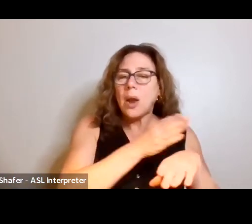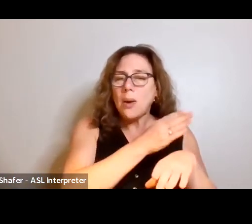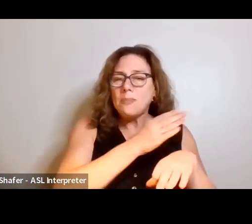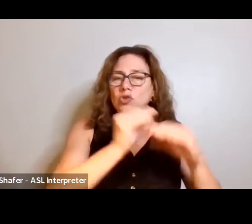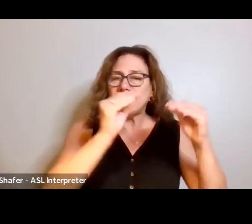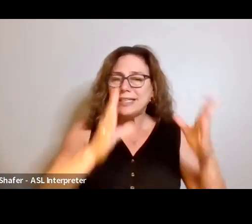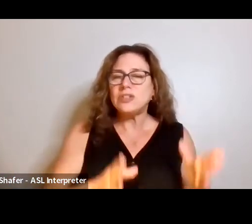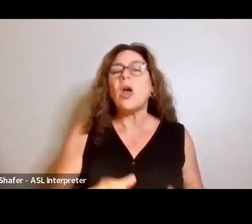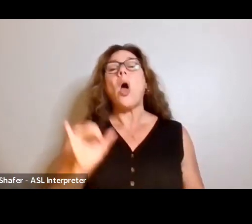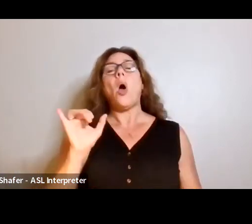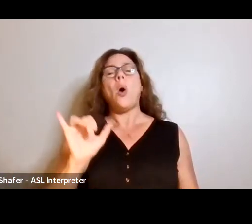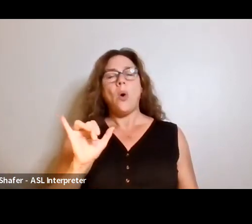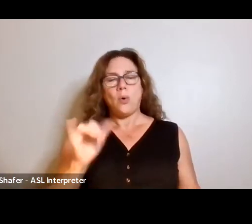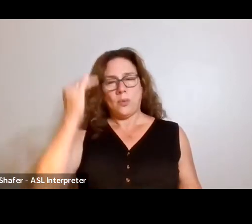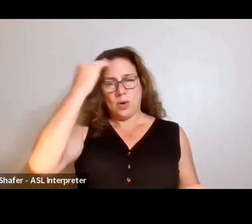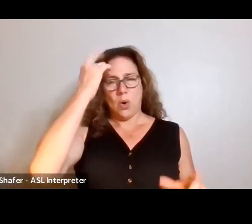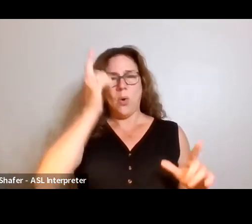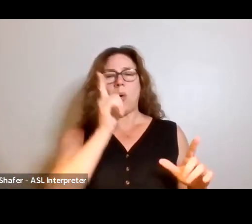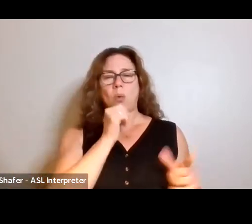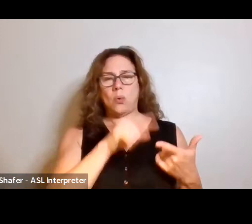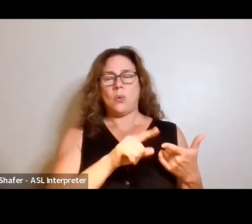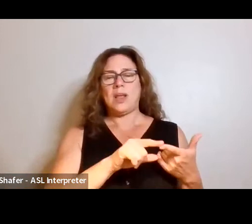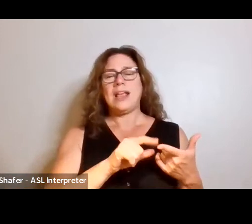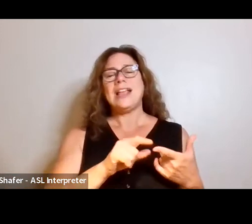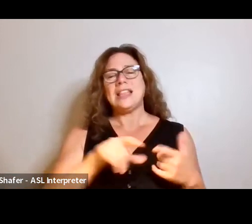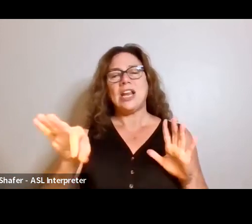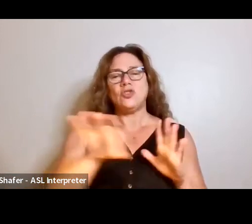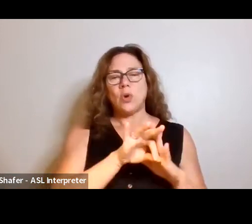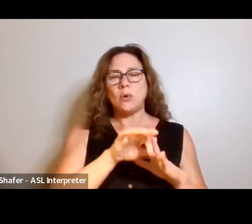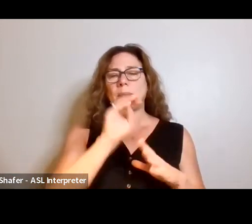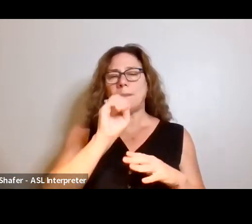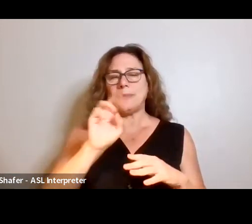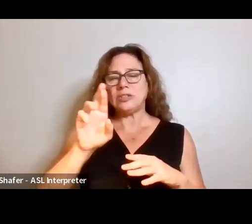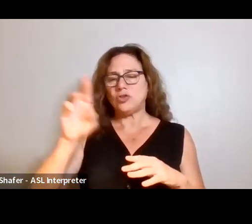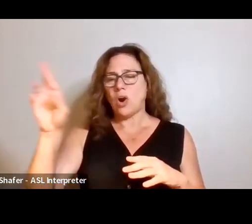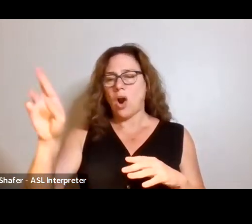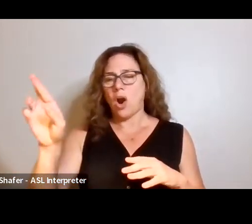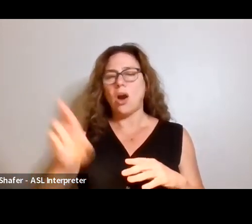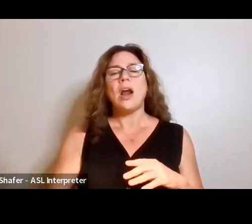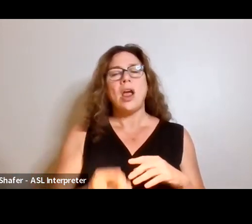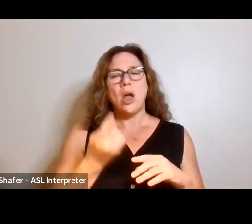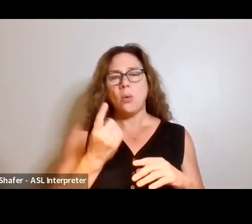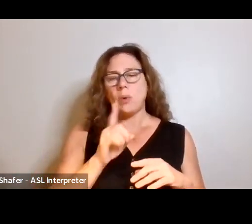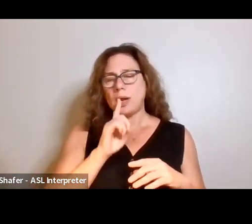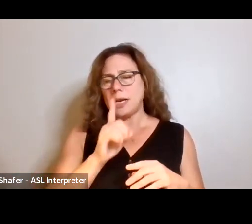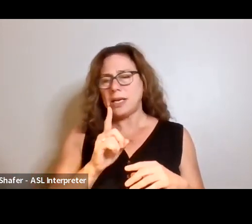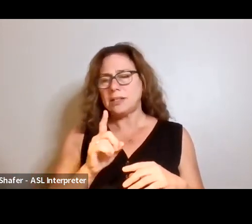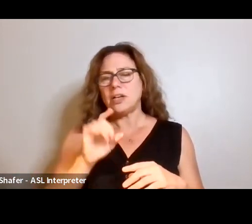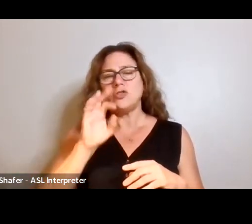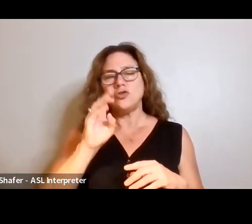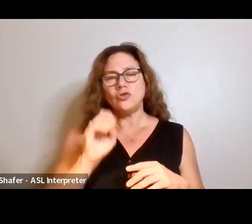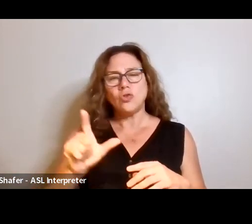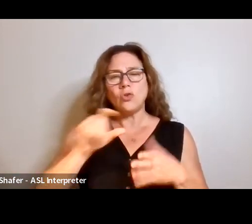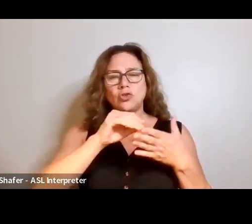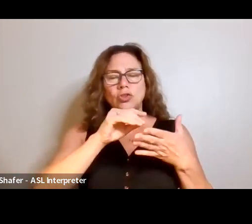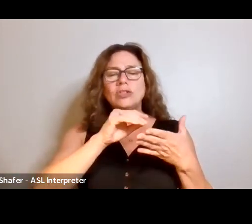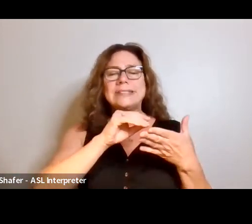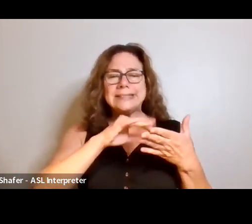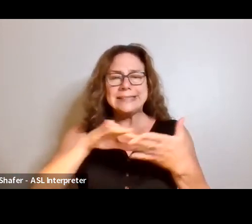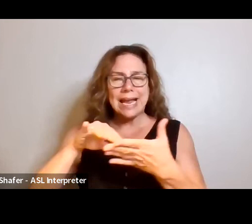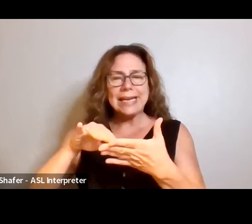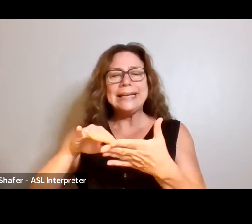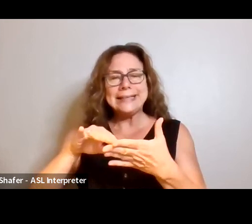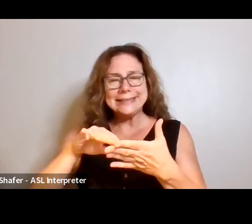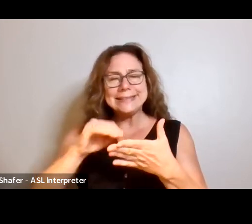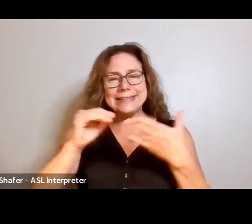who that is." And they all like chose Mr. R. And so, and then one is a social studies teacher, and then they chose Jesse